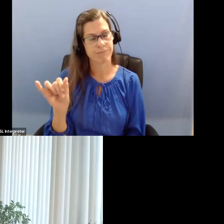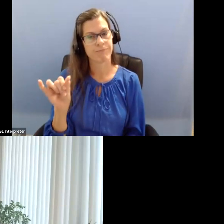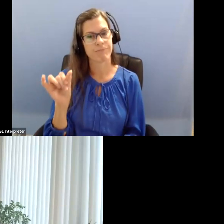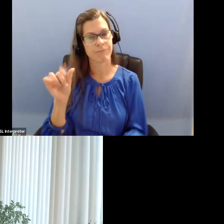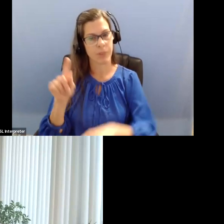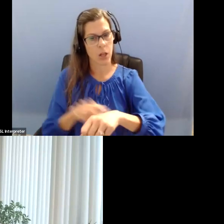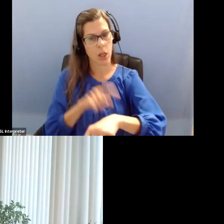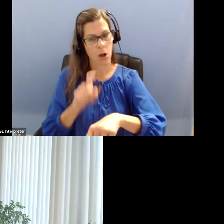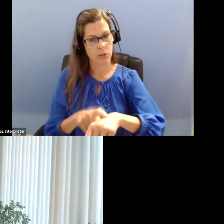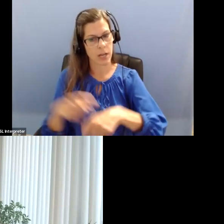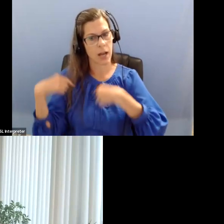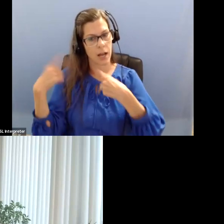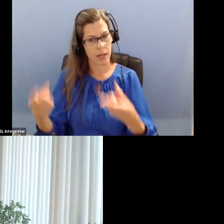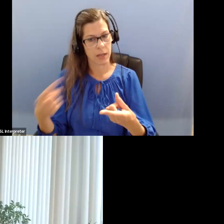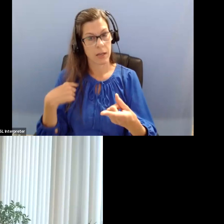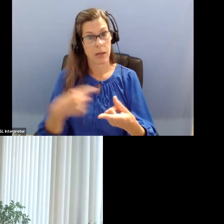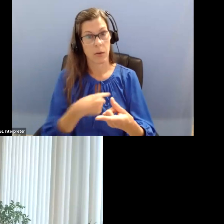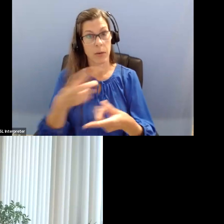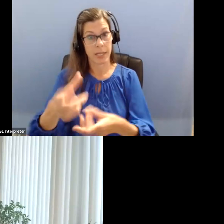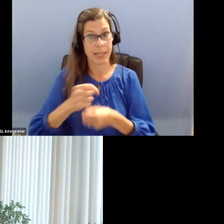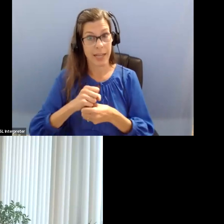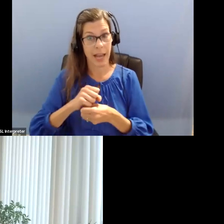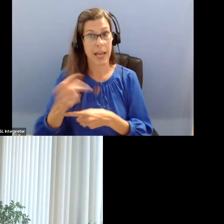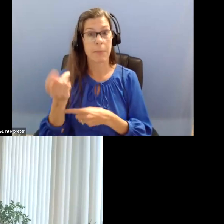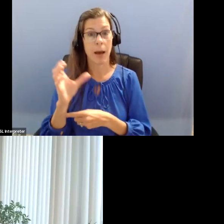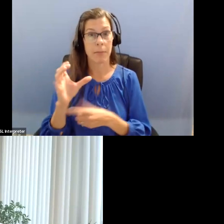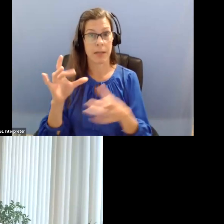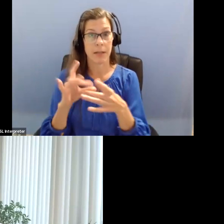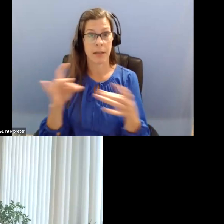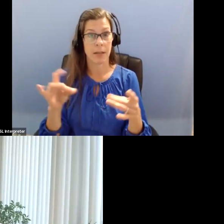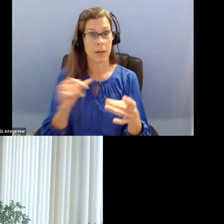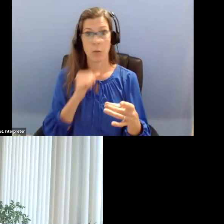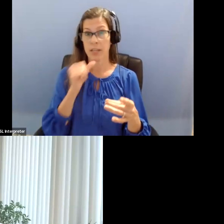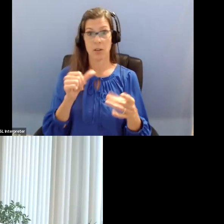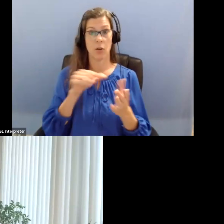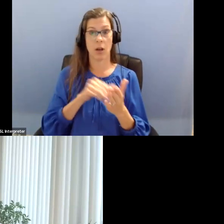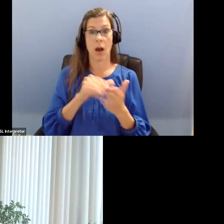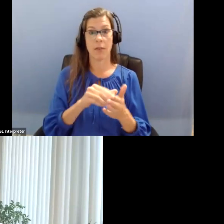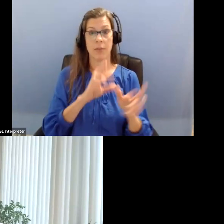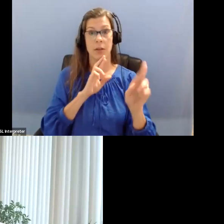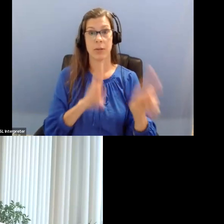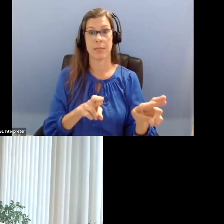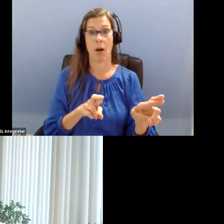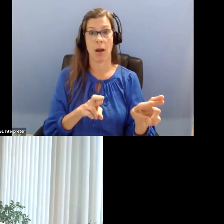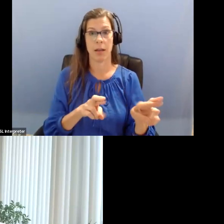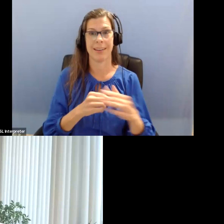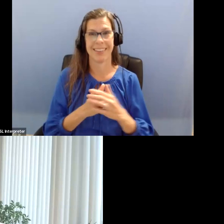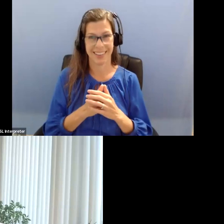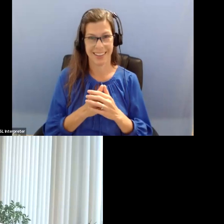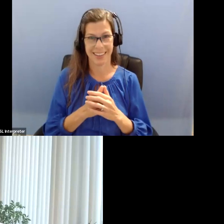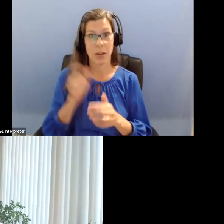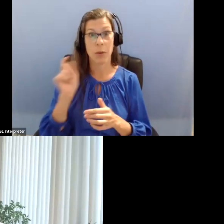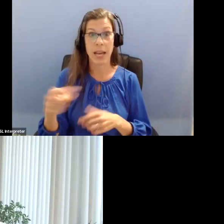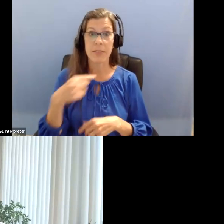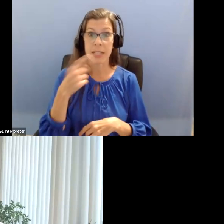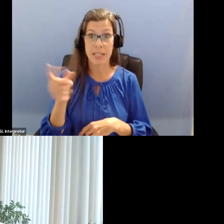the fact that we get public comment, but that we routinely don't respond to it makes sense. And we have to let people know